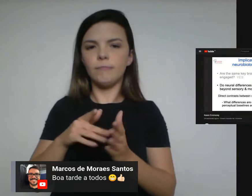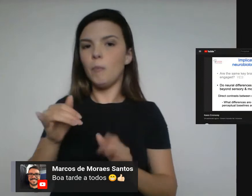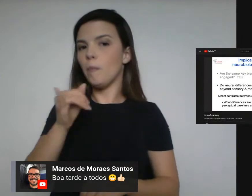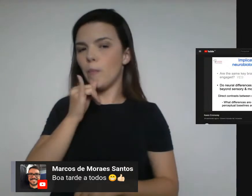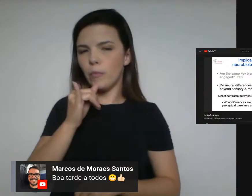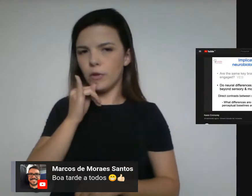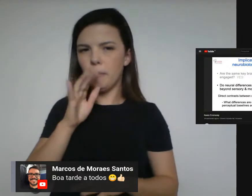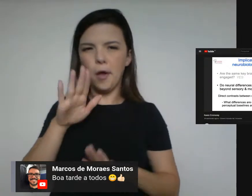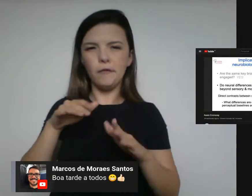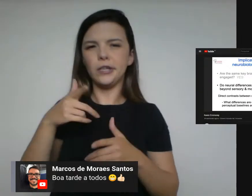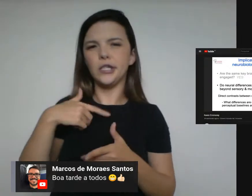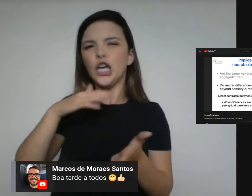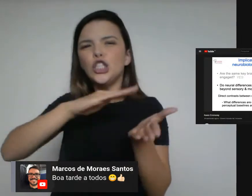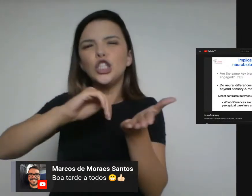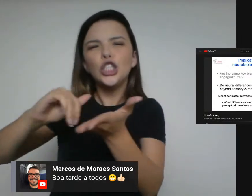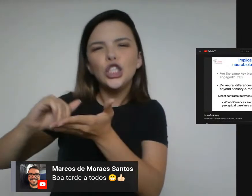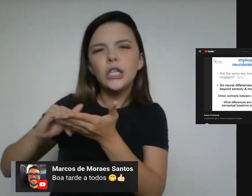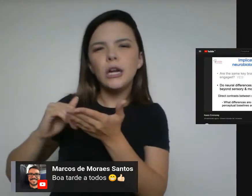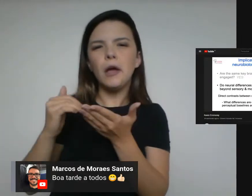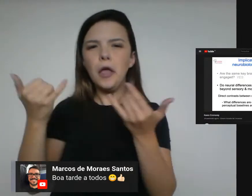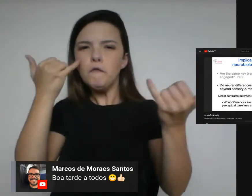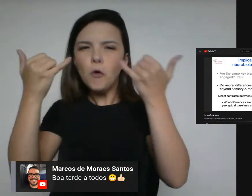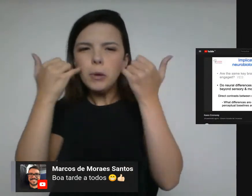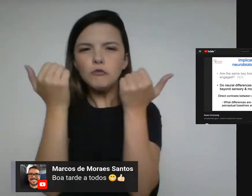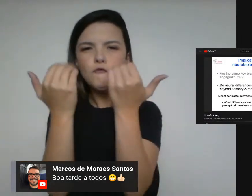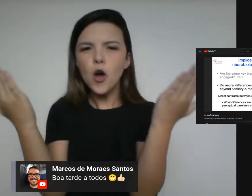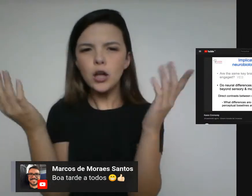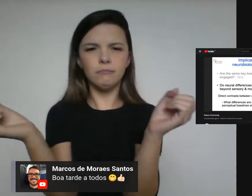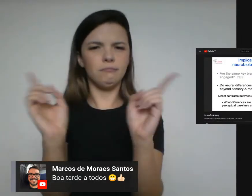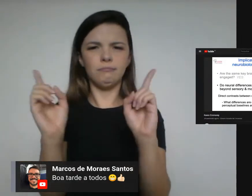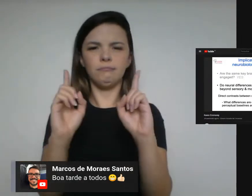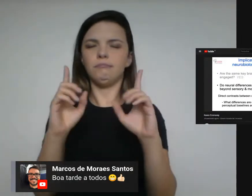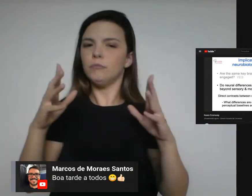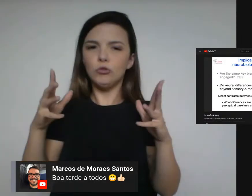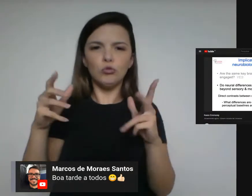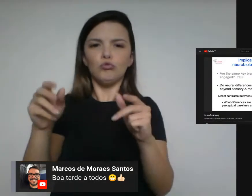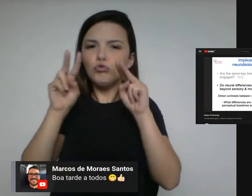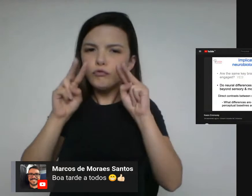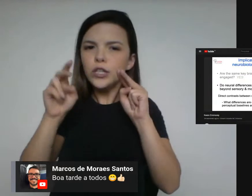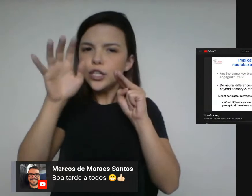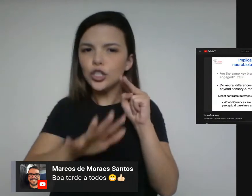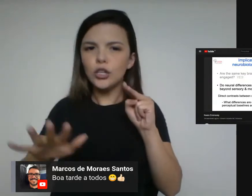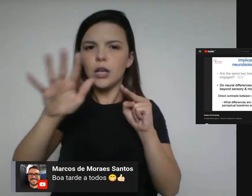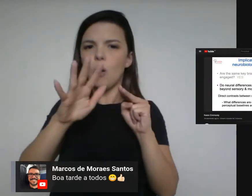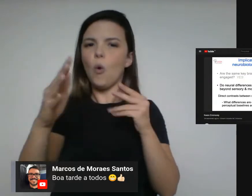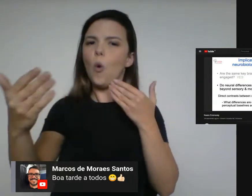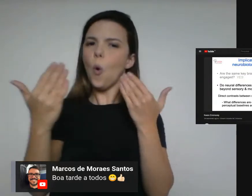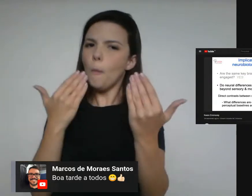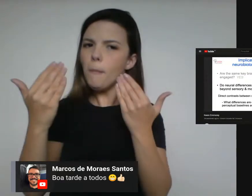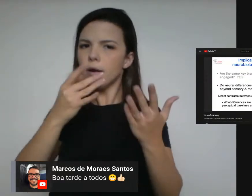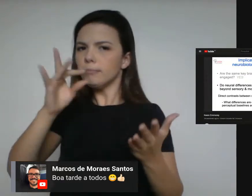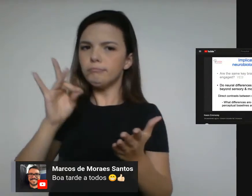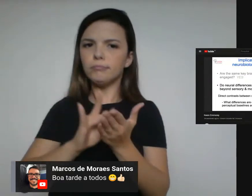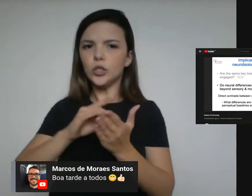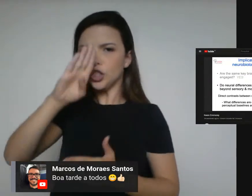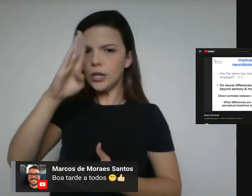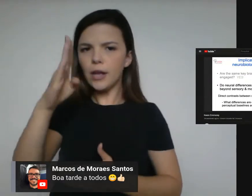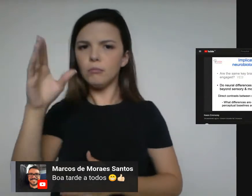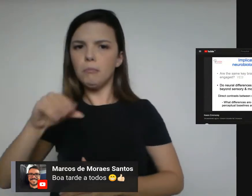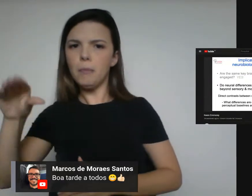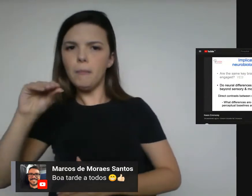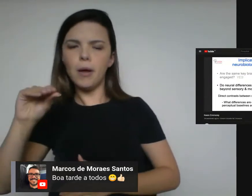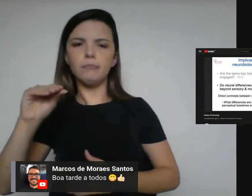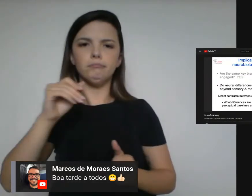not subtracting out perceptual baselines or motor baselines, and we're just looking at a direct contrast between signed and spoken